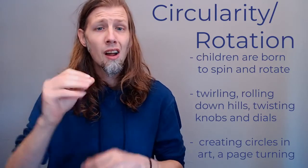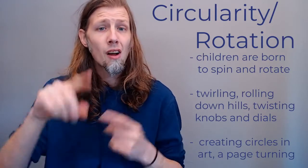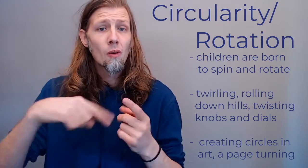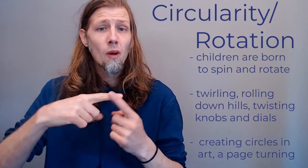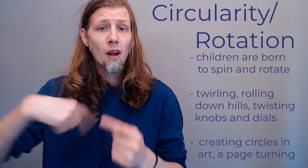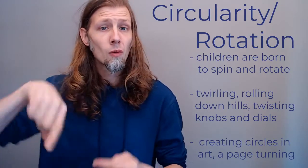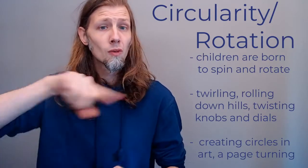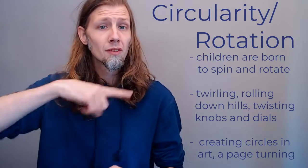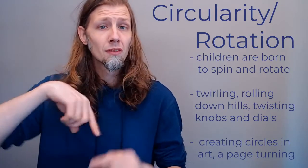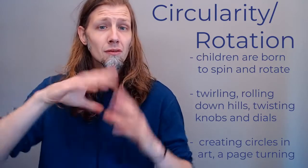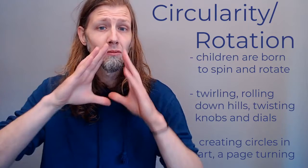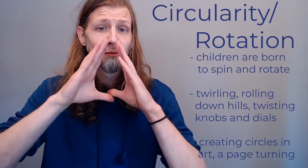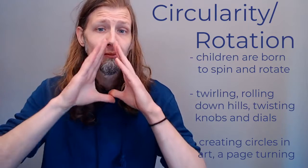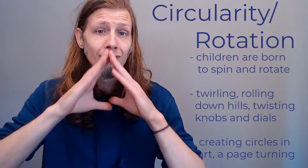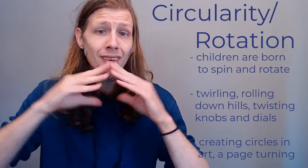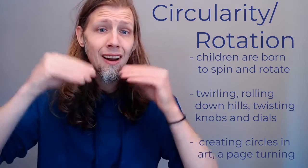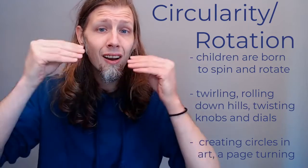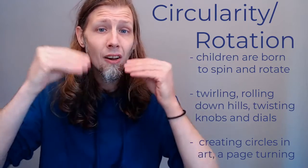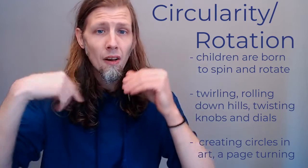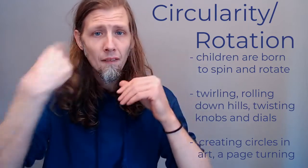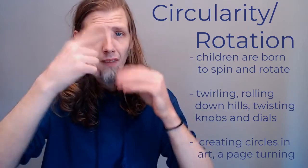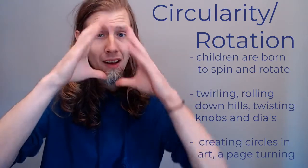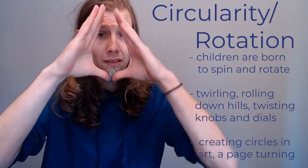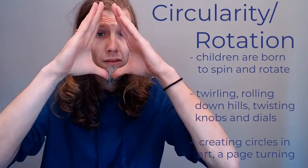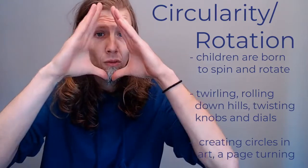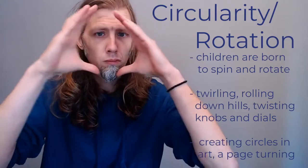we smile, our faces become more round.